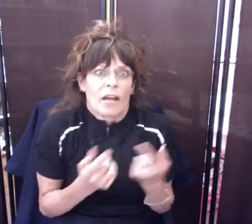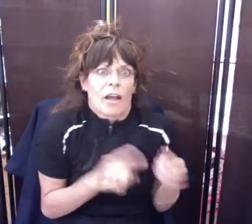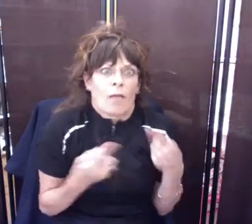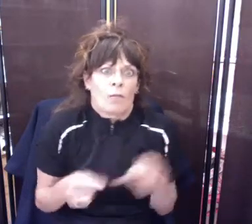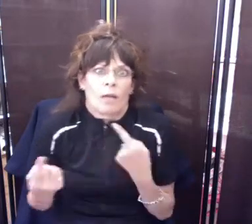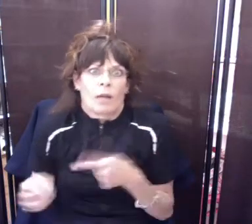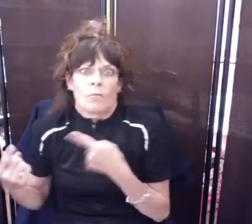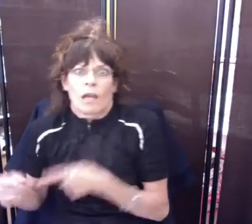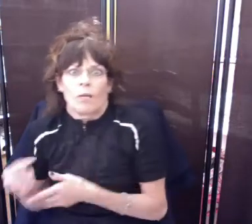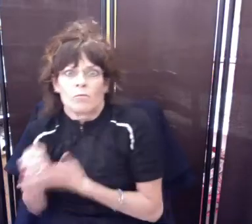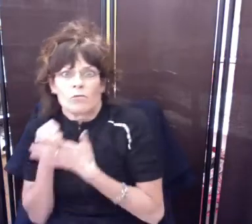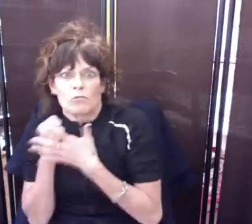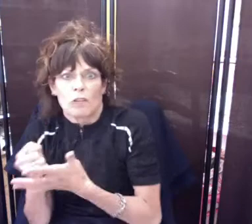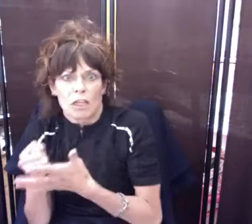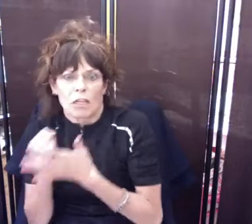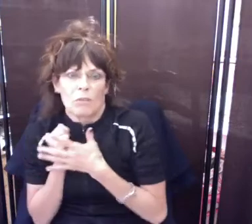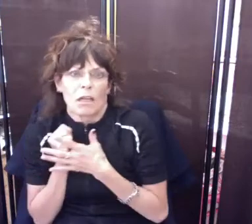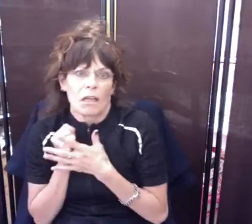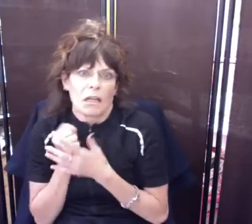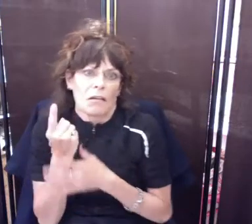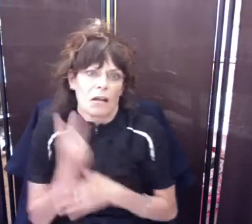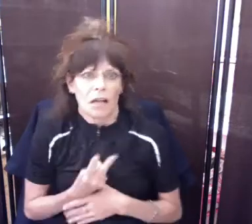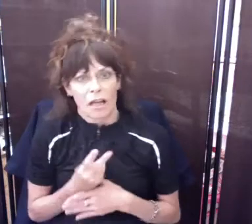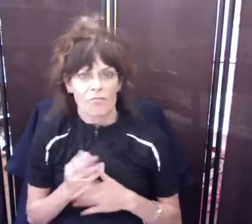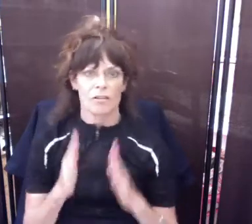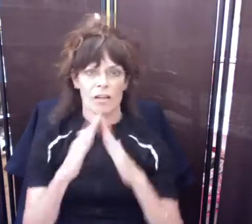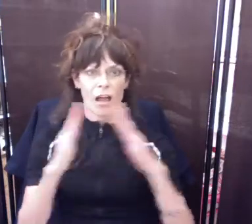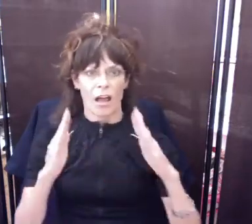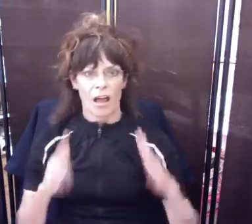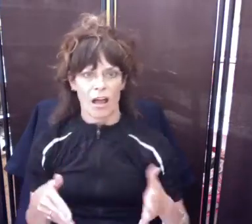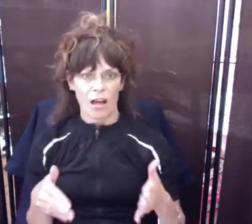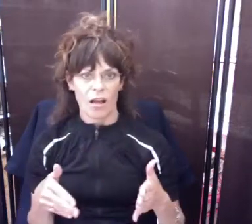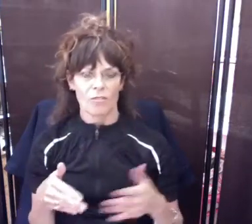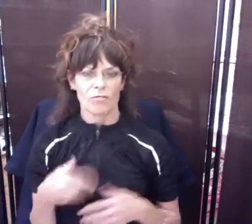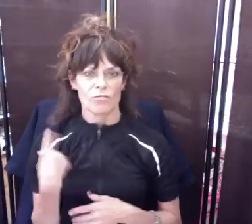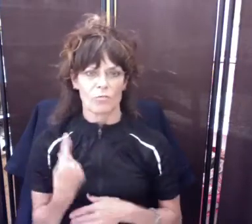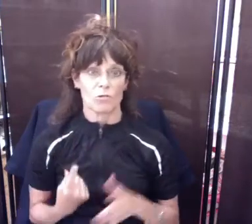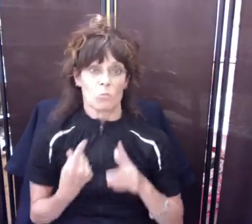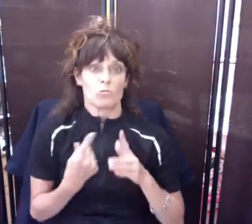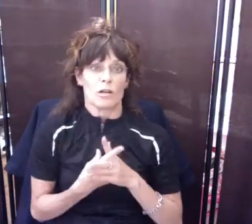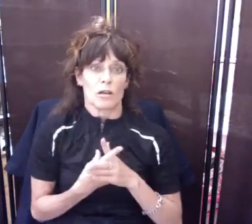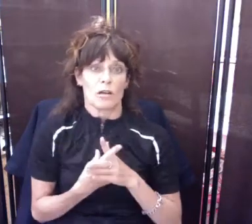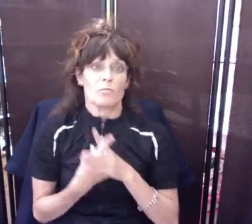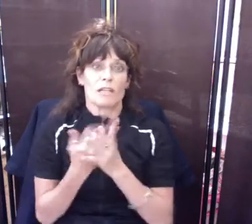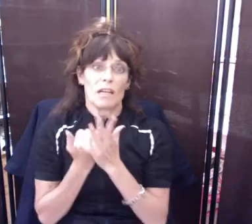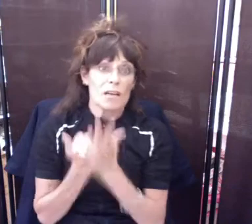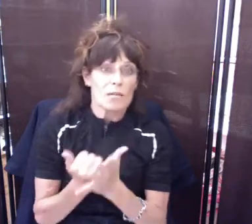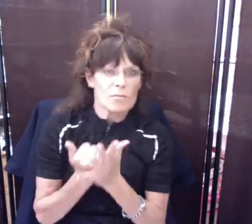a halfway house or somebody that's 12-stepping us. We have to fall into something and be pulled